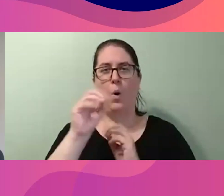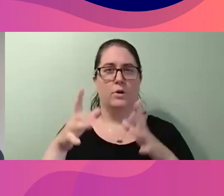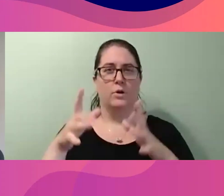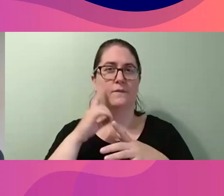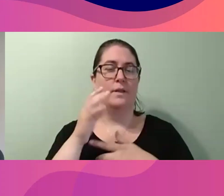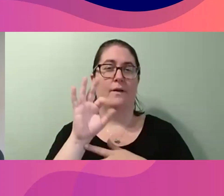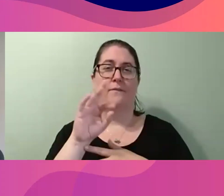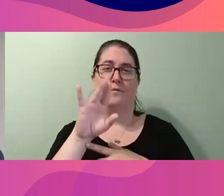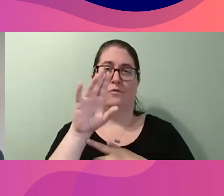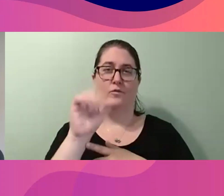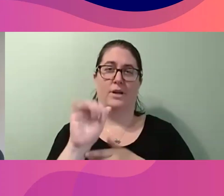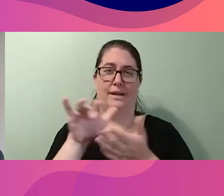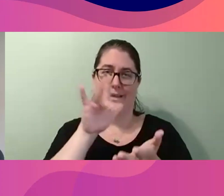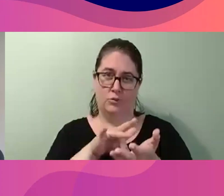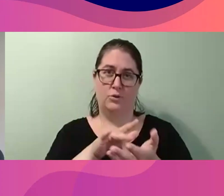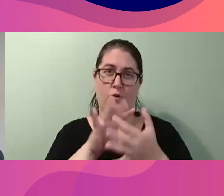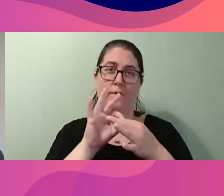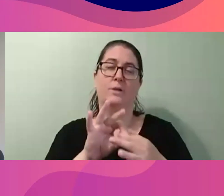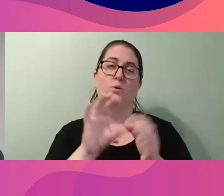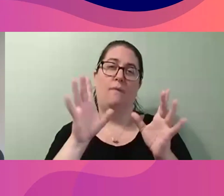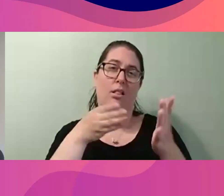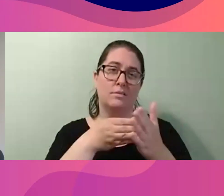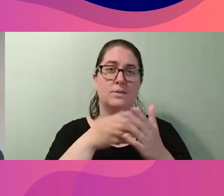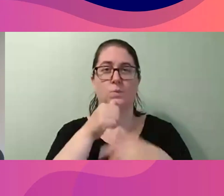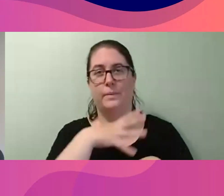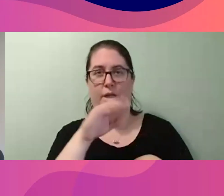for Research on Violence Against Women and Children.